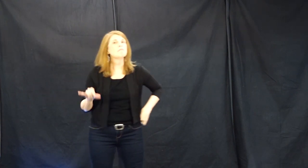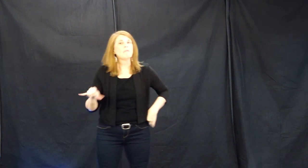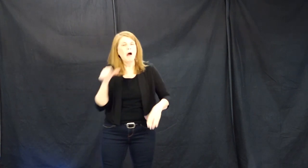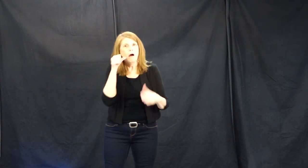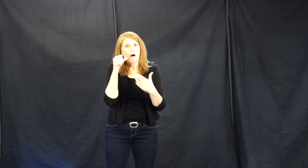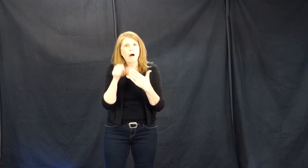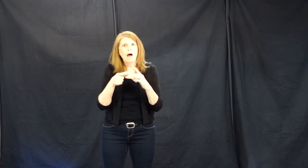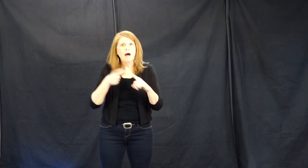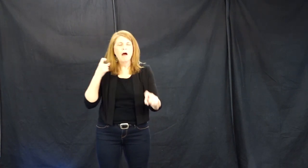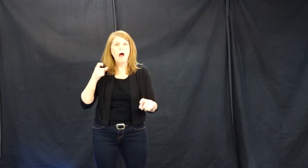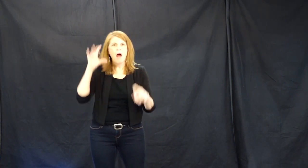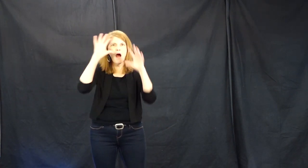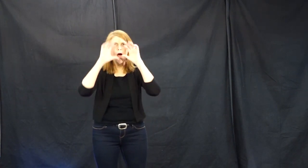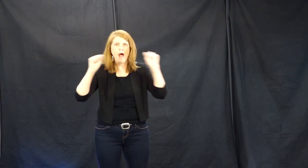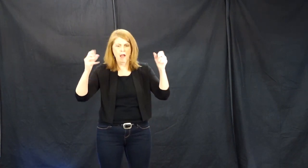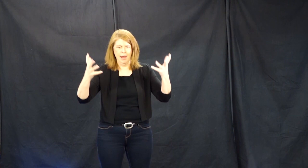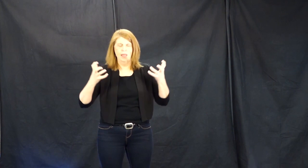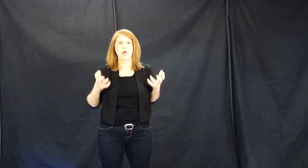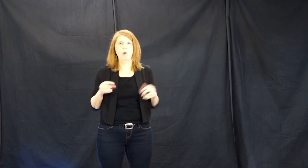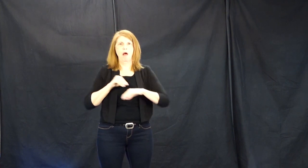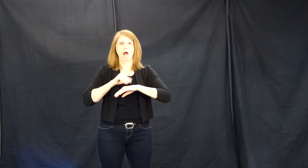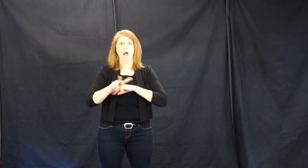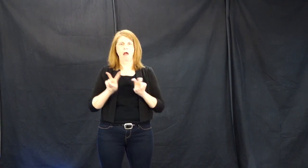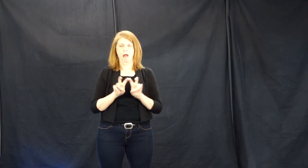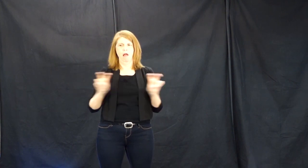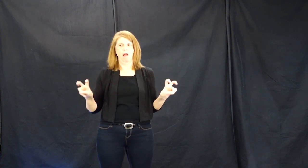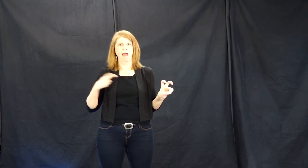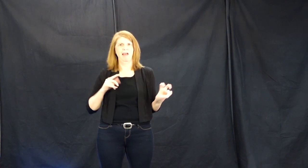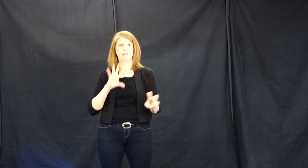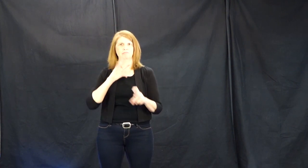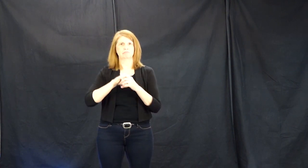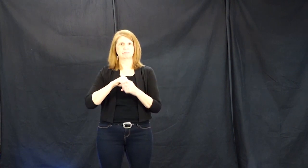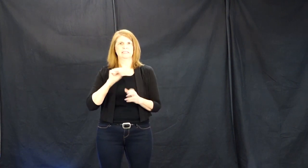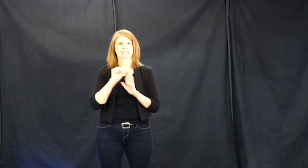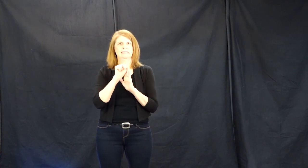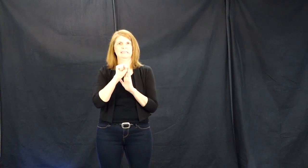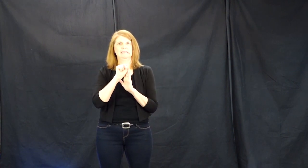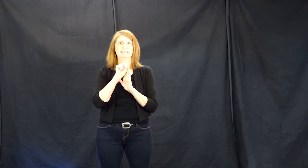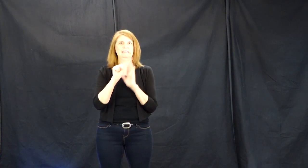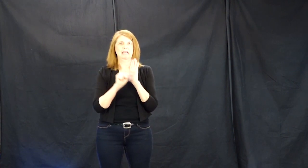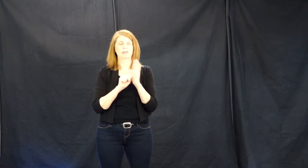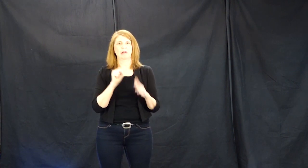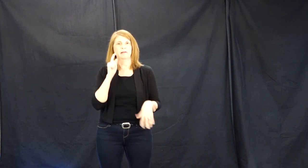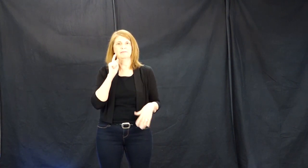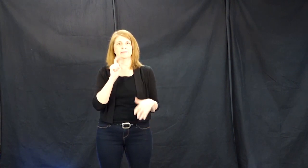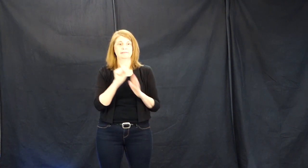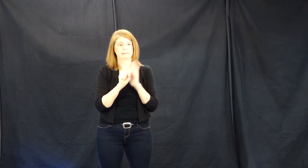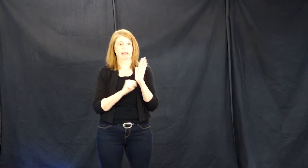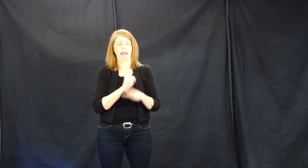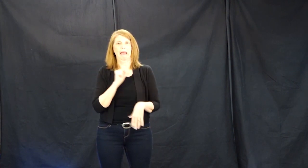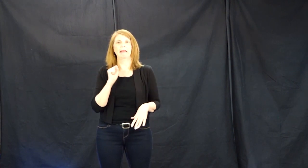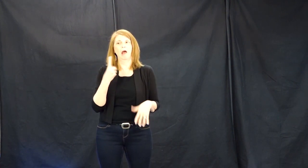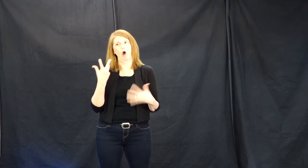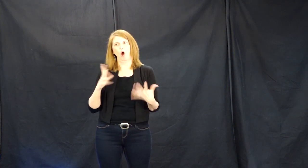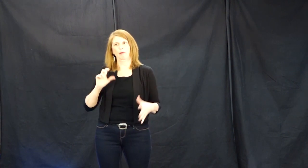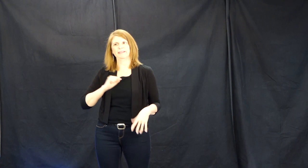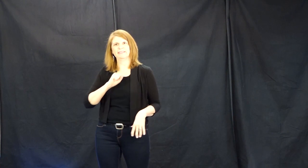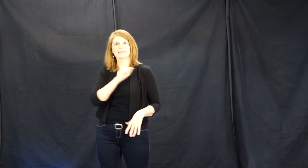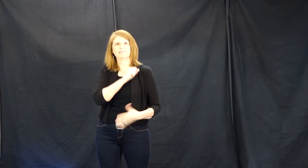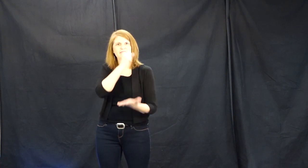president's assembling a cabinet, and then I end up being the Secretary of State. Great, and I'm already sending approved. I just got home